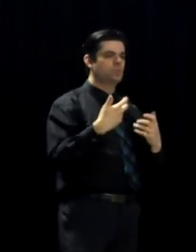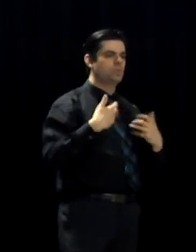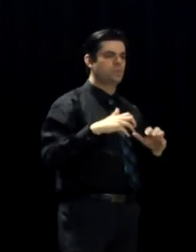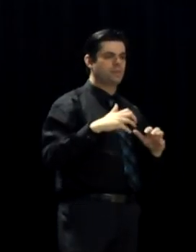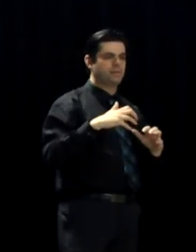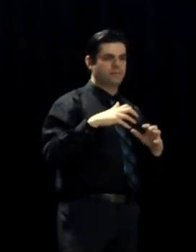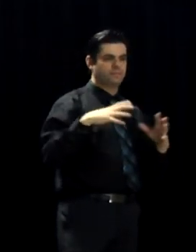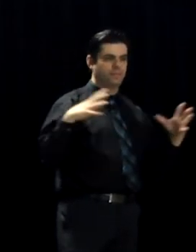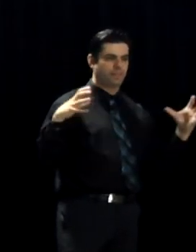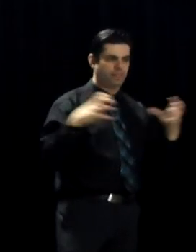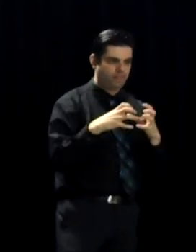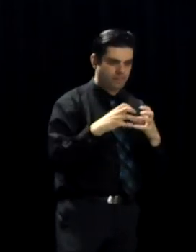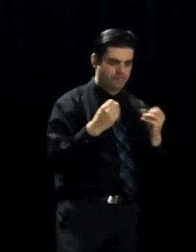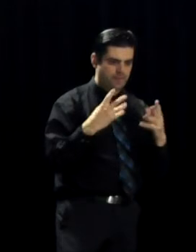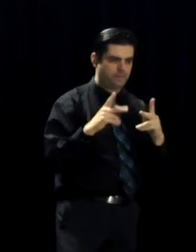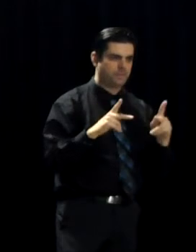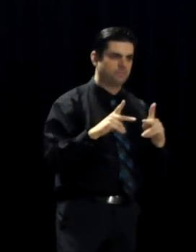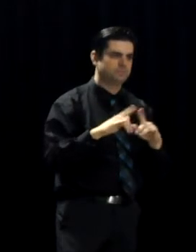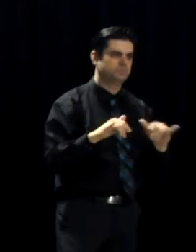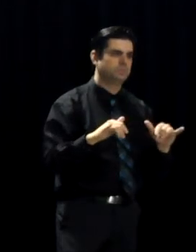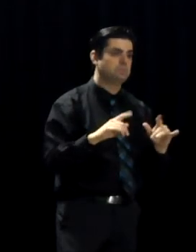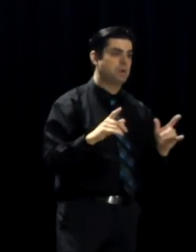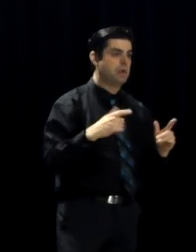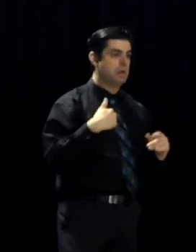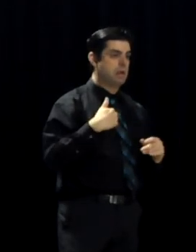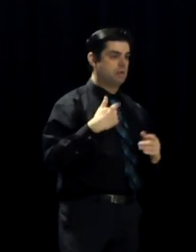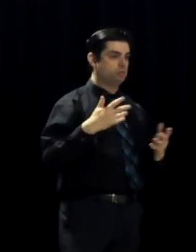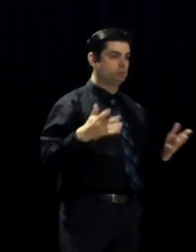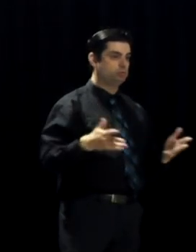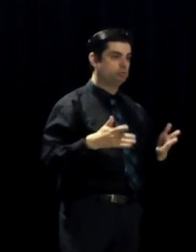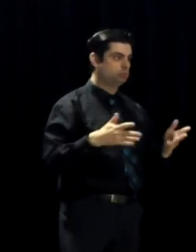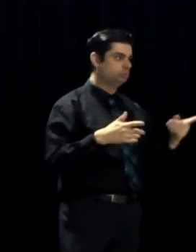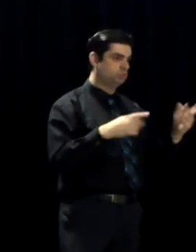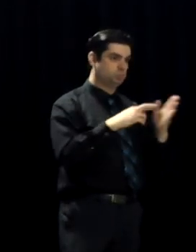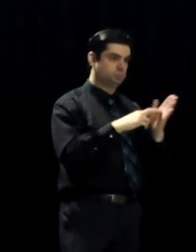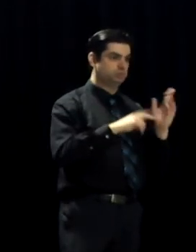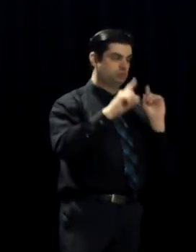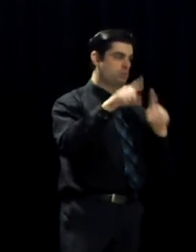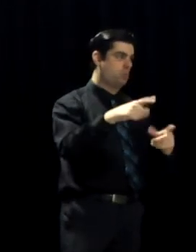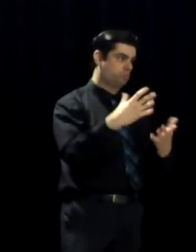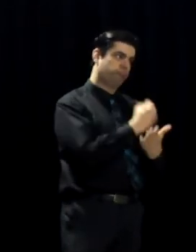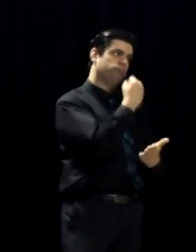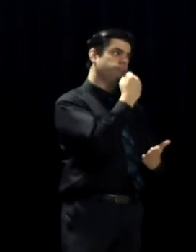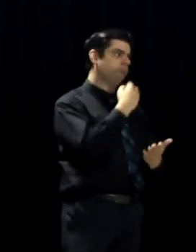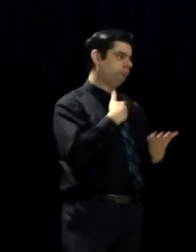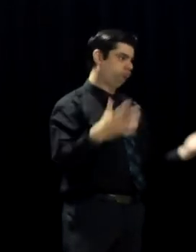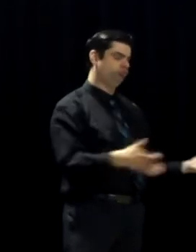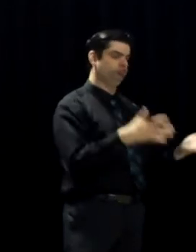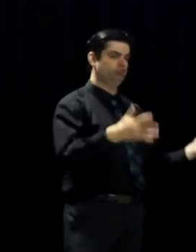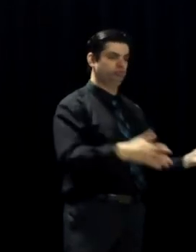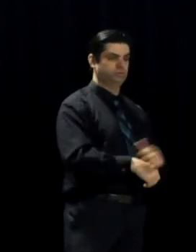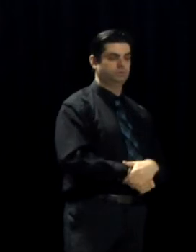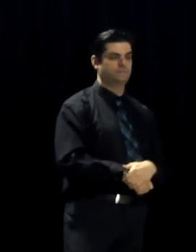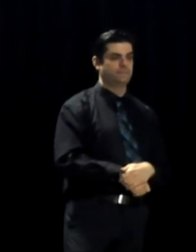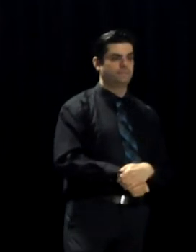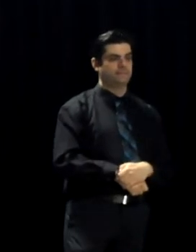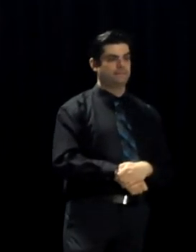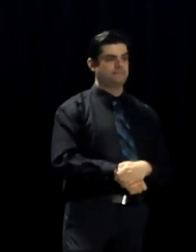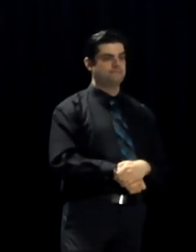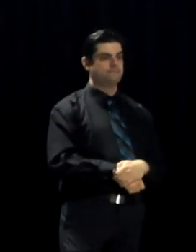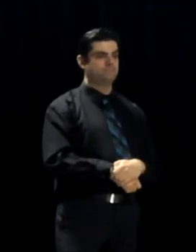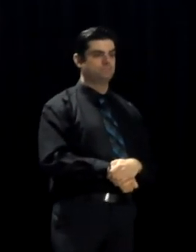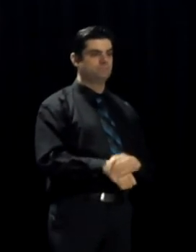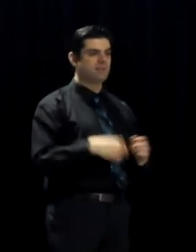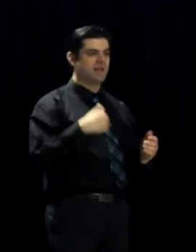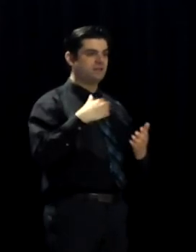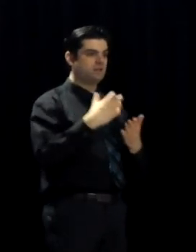I would highly encourage, Terry, you to maybe register. And you can get, I got about 2,000 steps in my step count